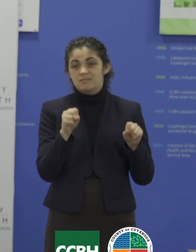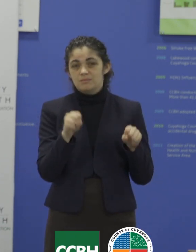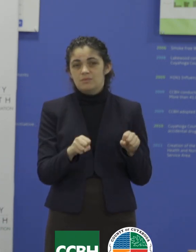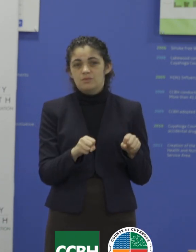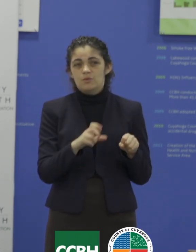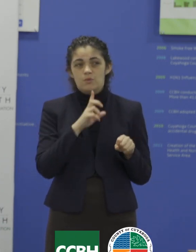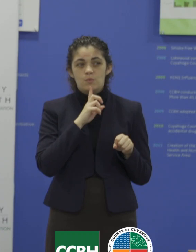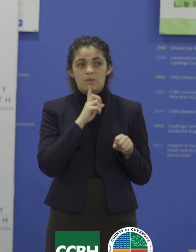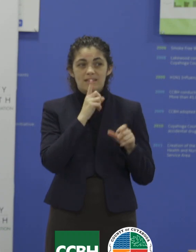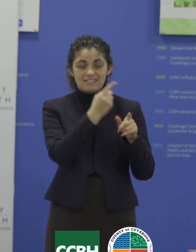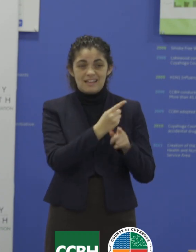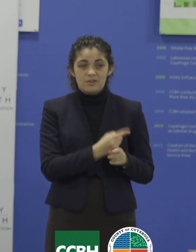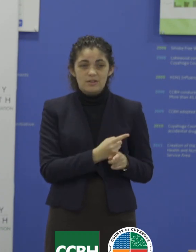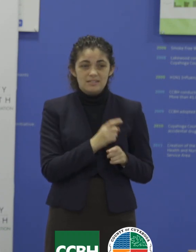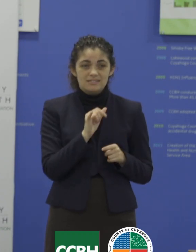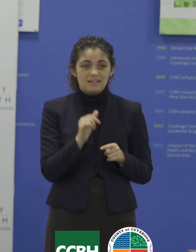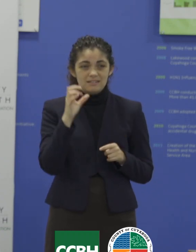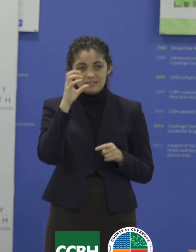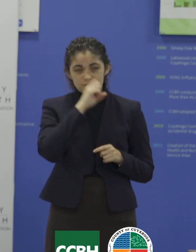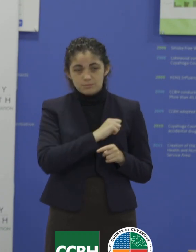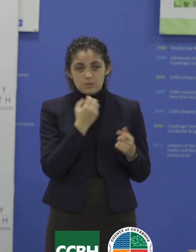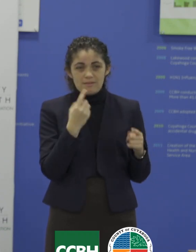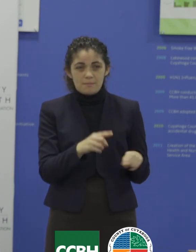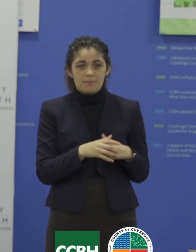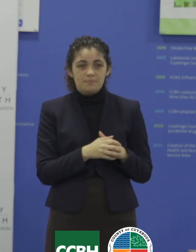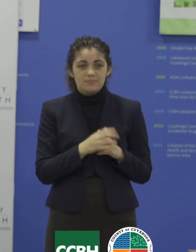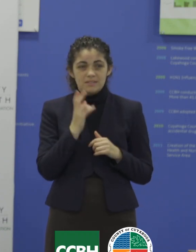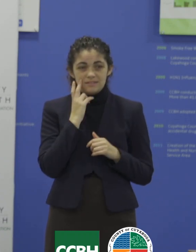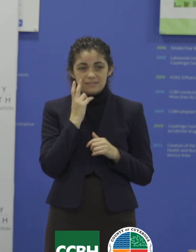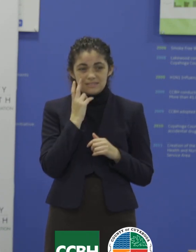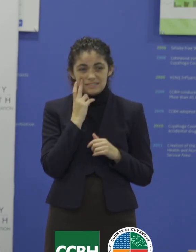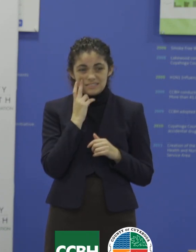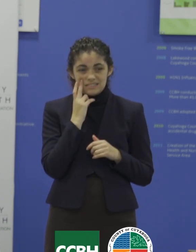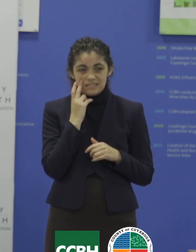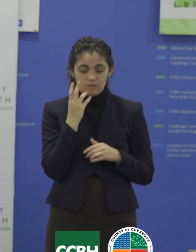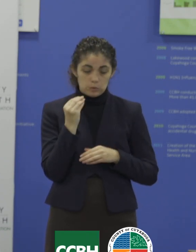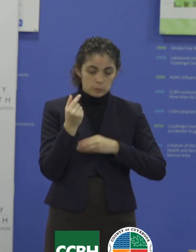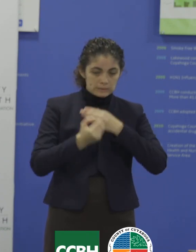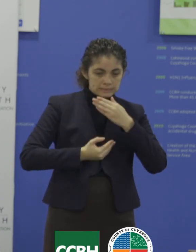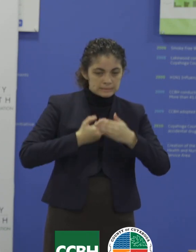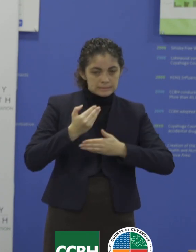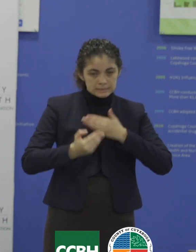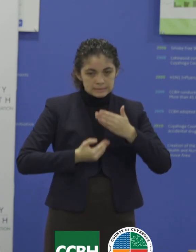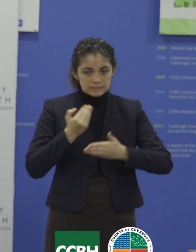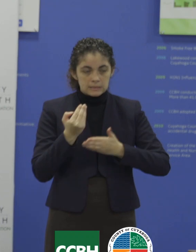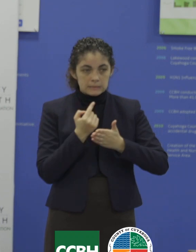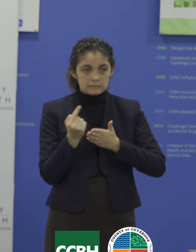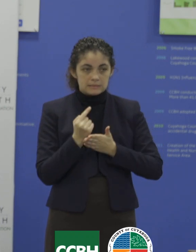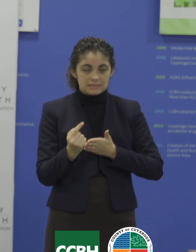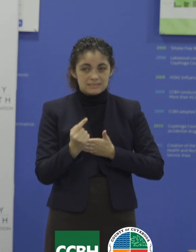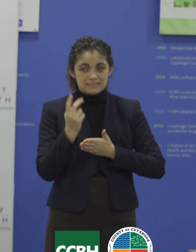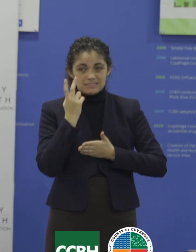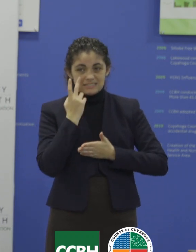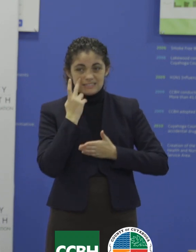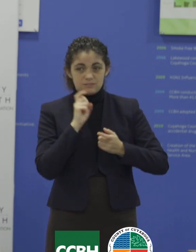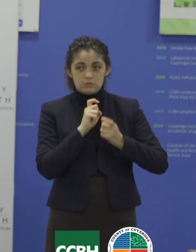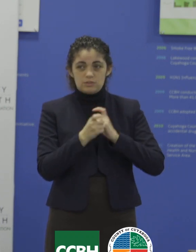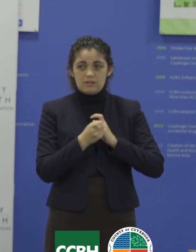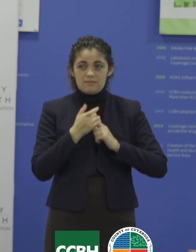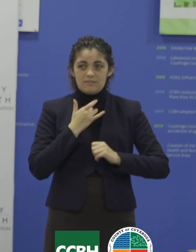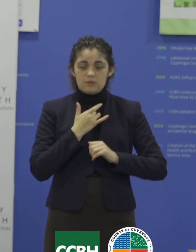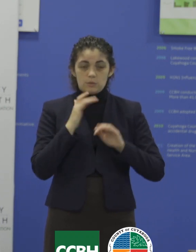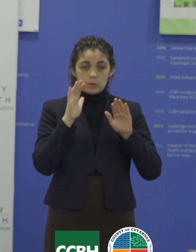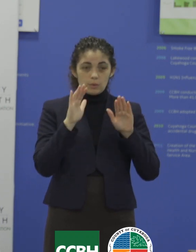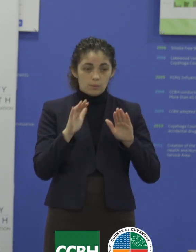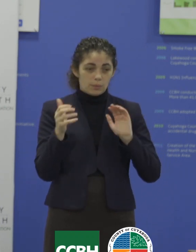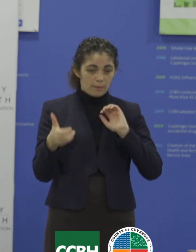and as accurate as the assumptions are. So we will see. We will see over the next few weeks. I do feel great about